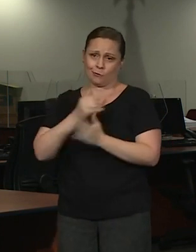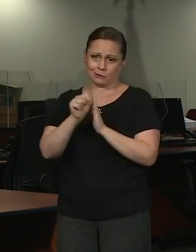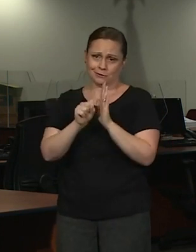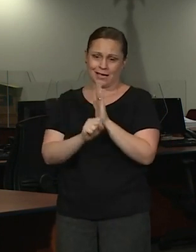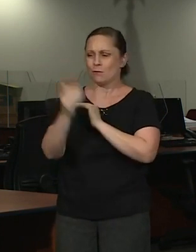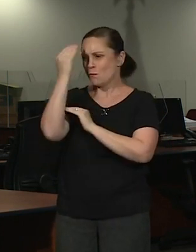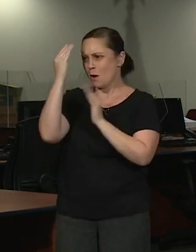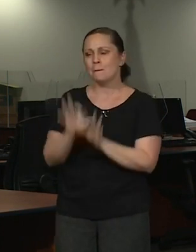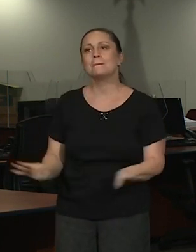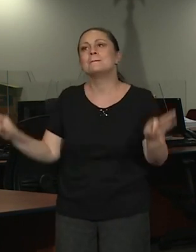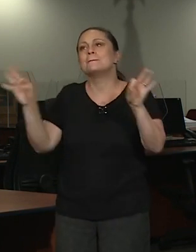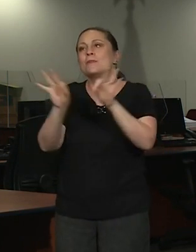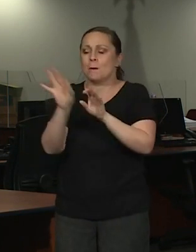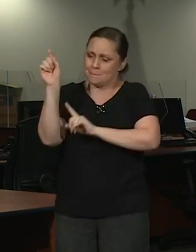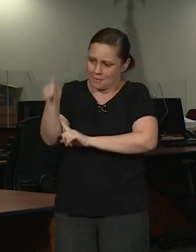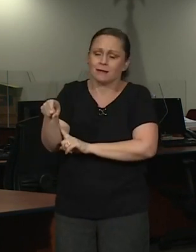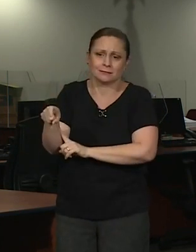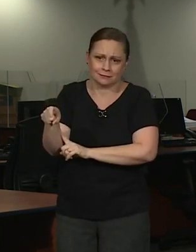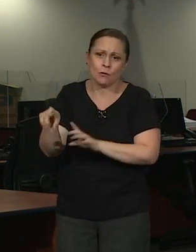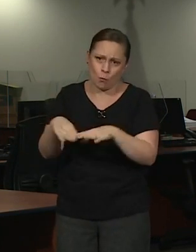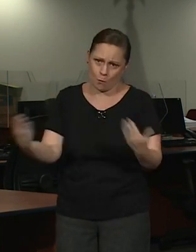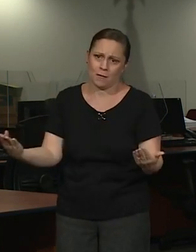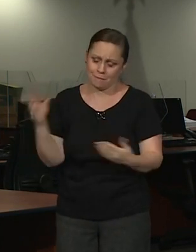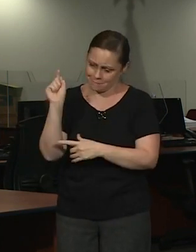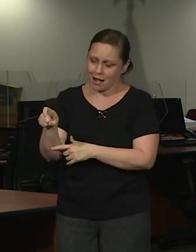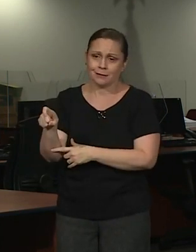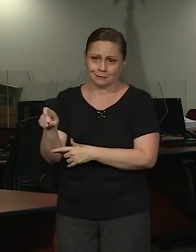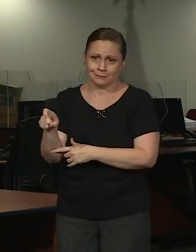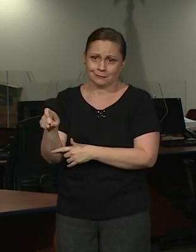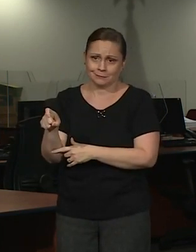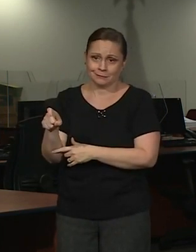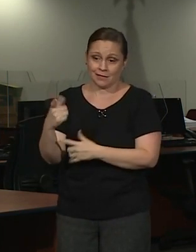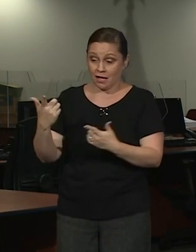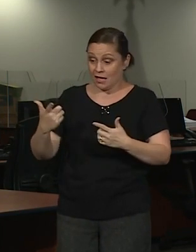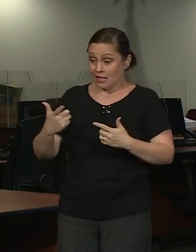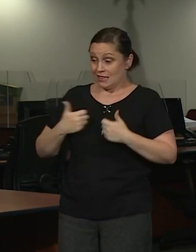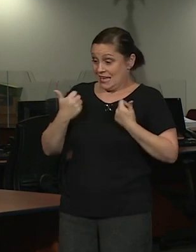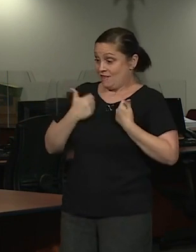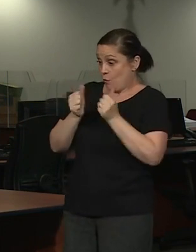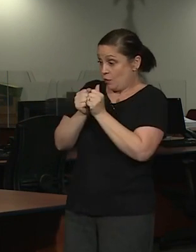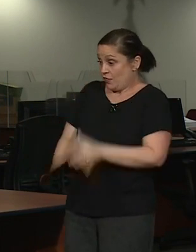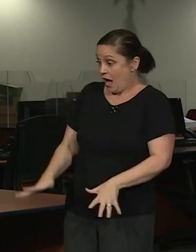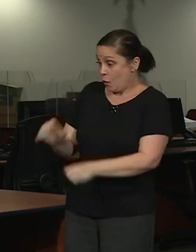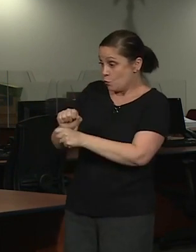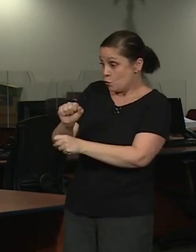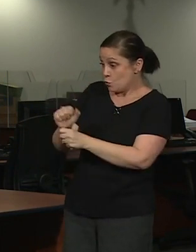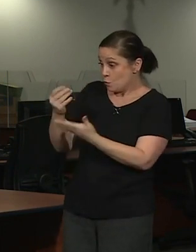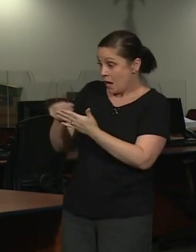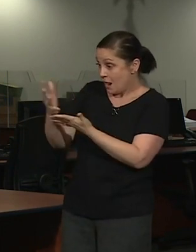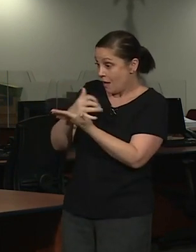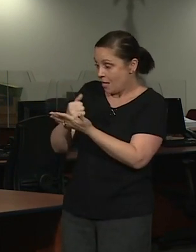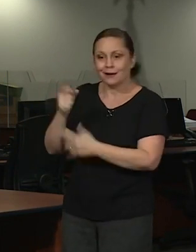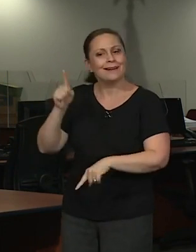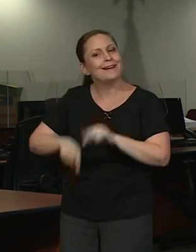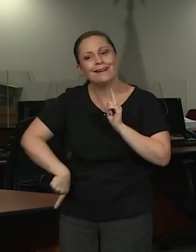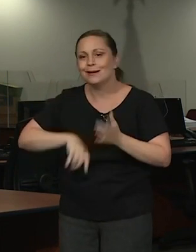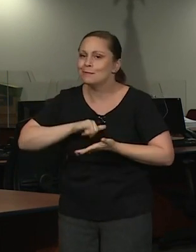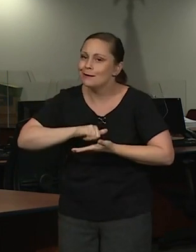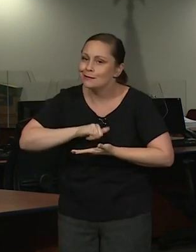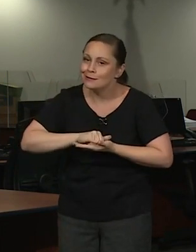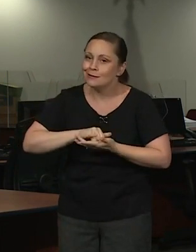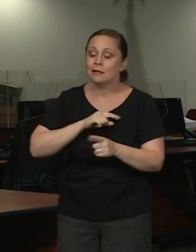important. We've got to do it. People cannot live without work, without the income, but there are a number